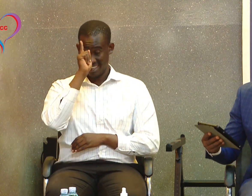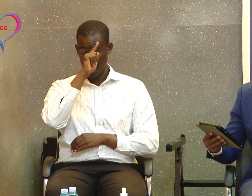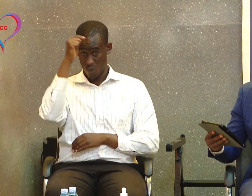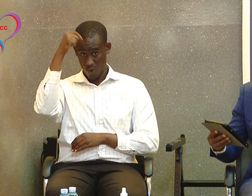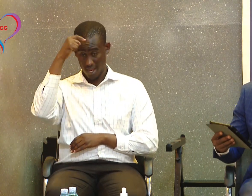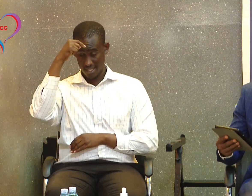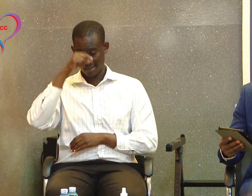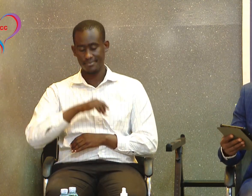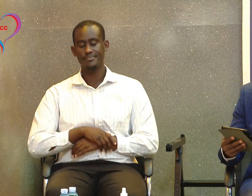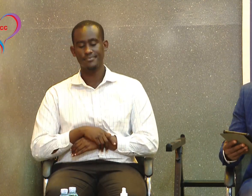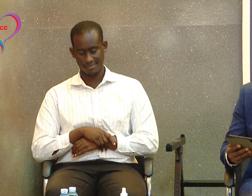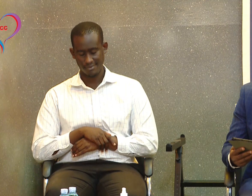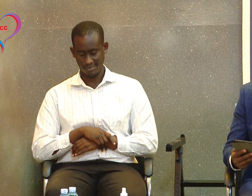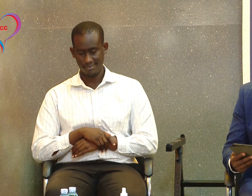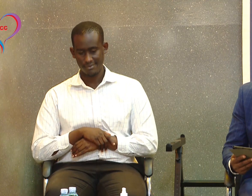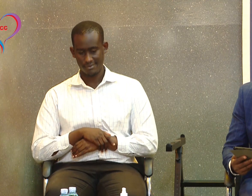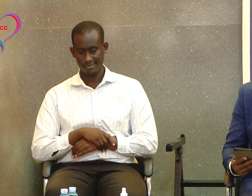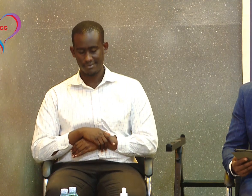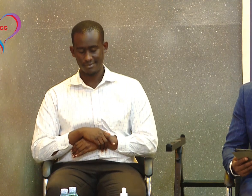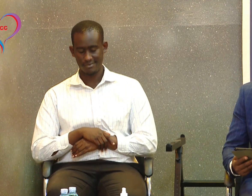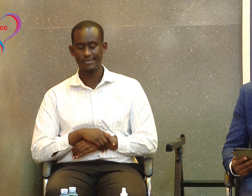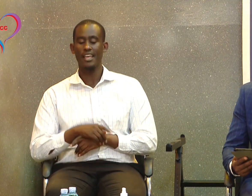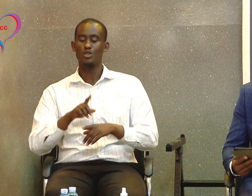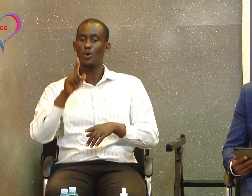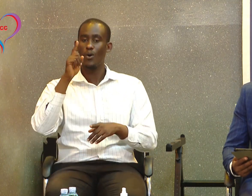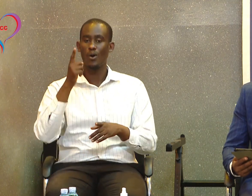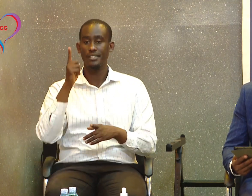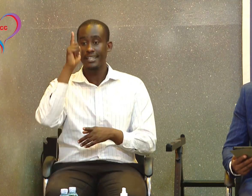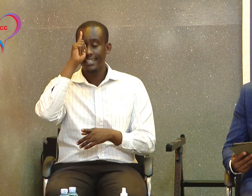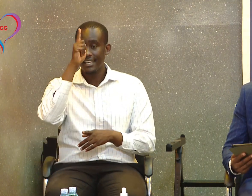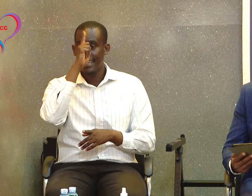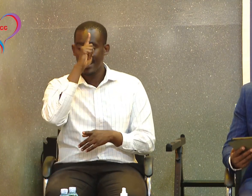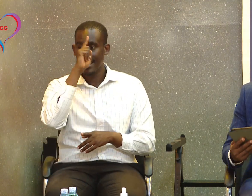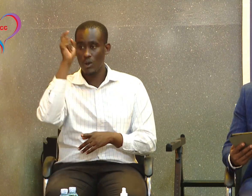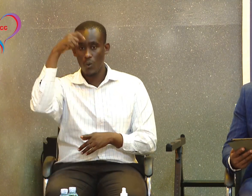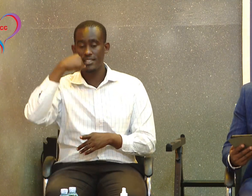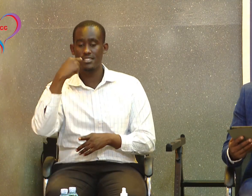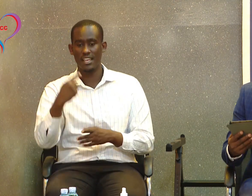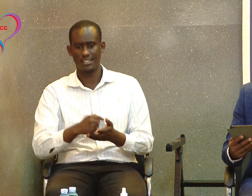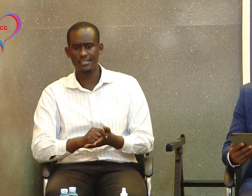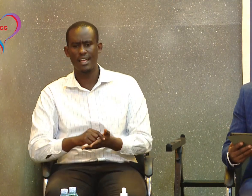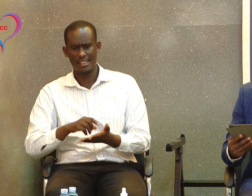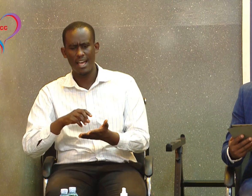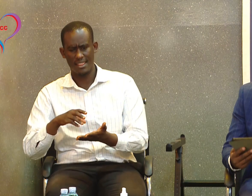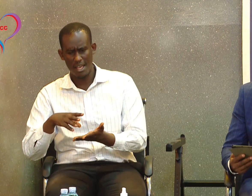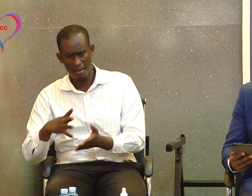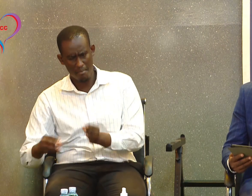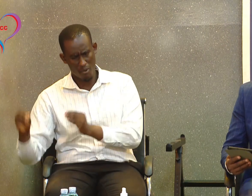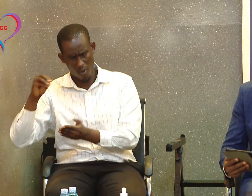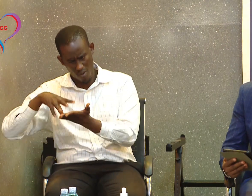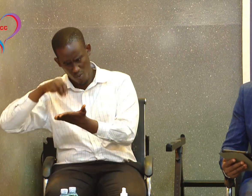pain. So whenever I read this portion of scripture, verse 38 of John, I really wonder what was wrong with this Pilato's